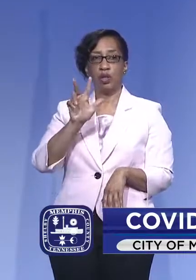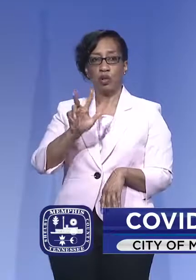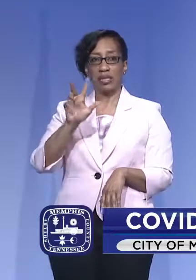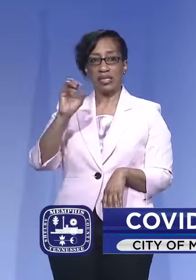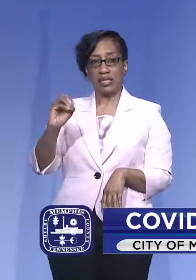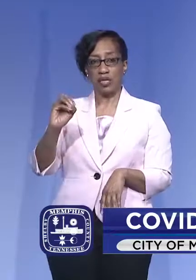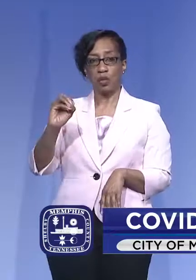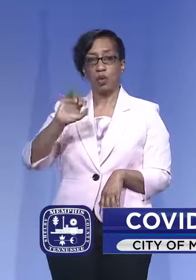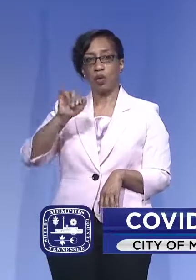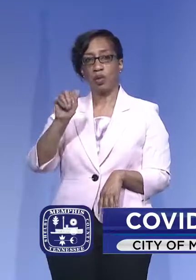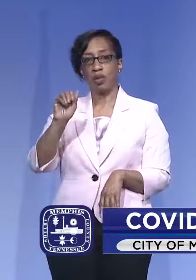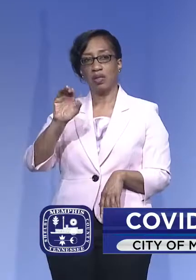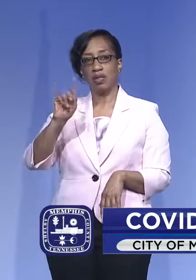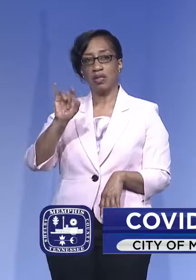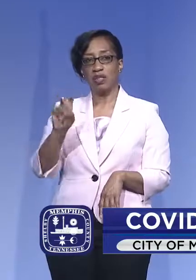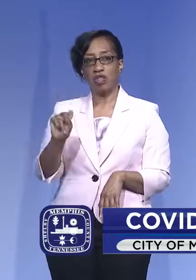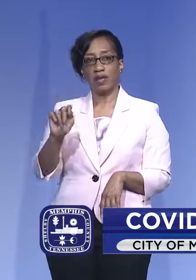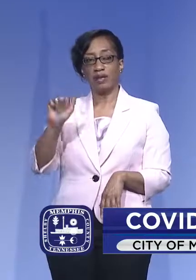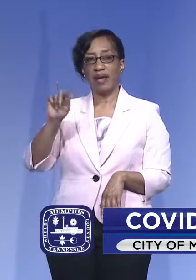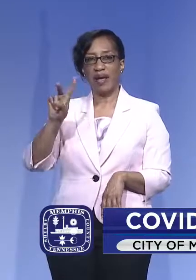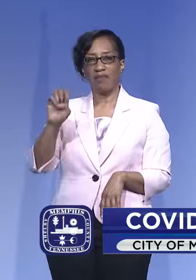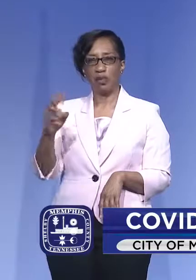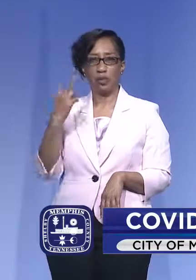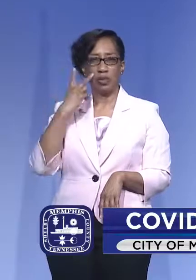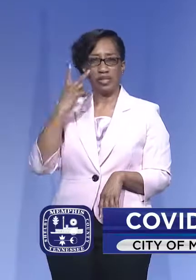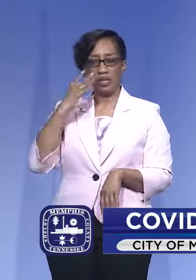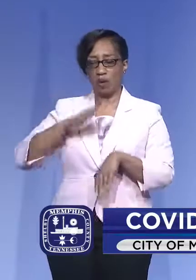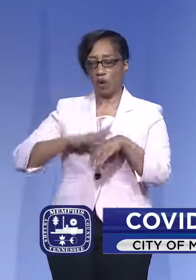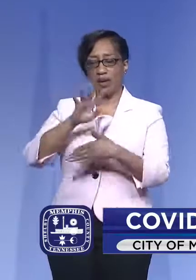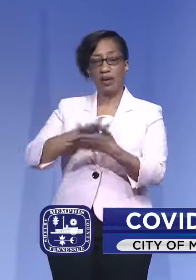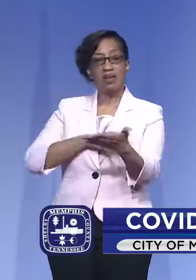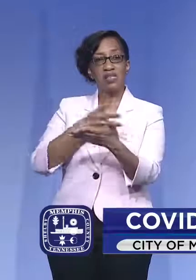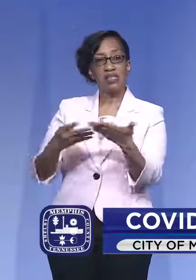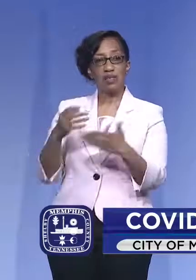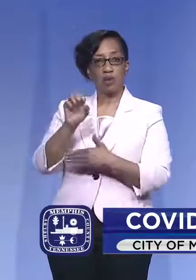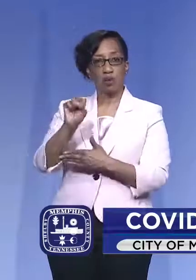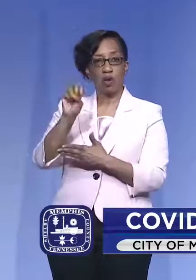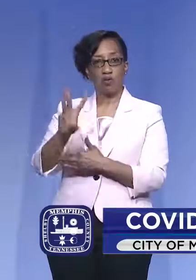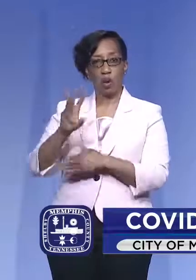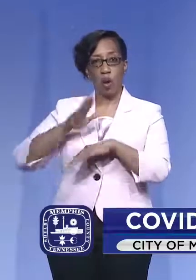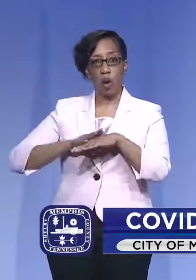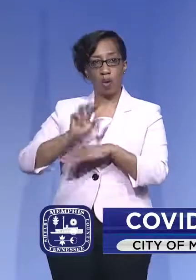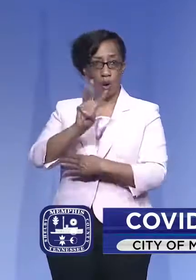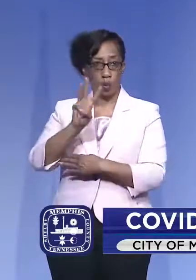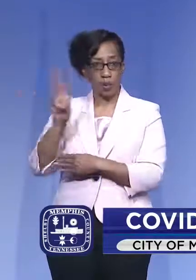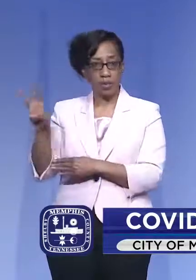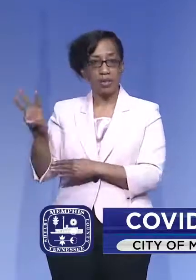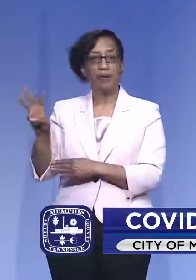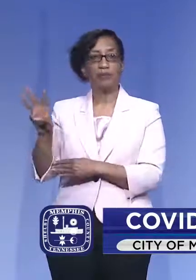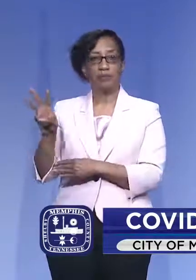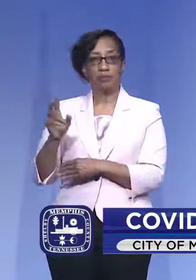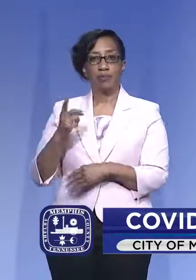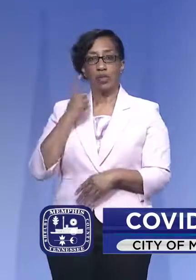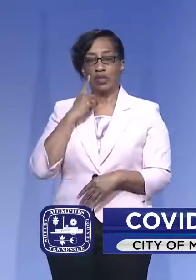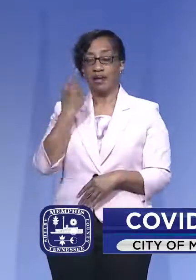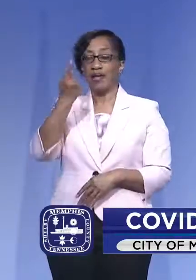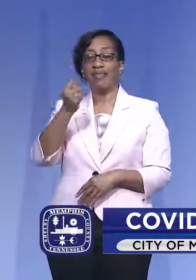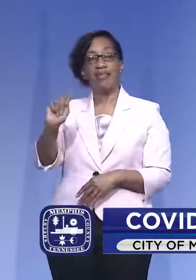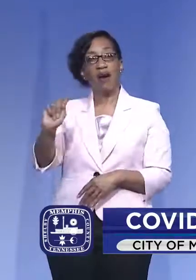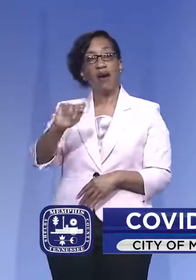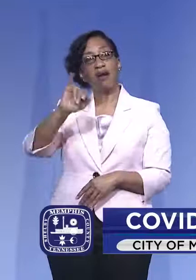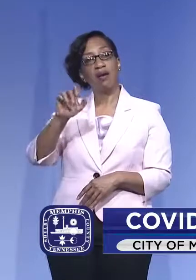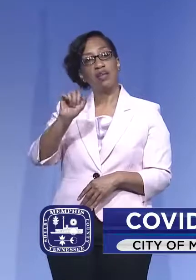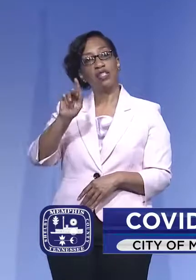Avenue. It will be listed on our scheduling software on the website as the Jackson Avenue